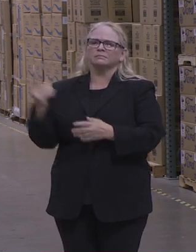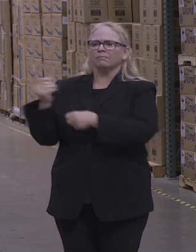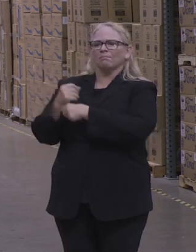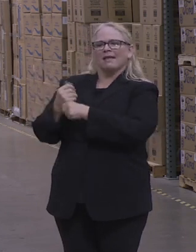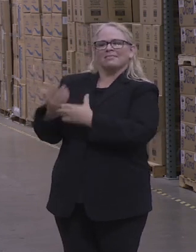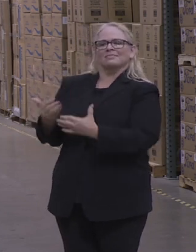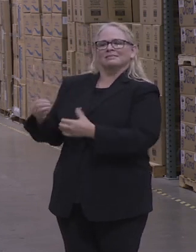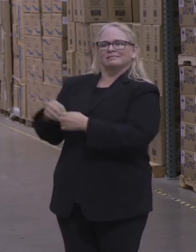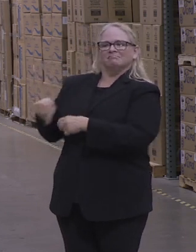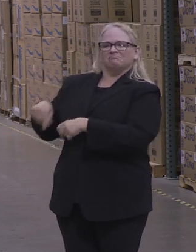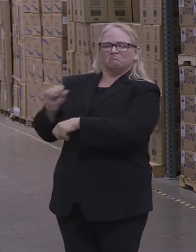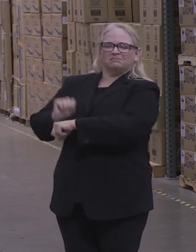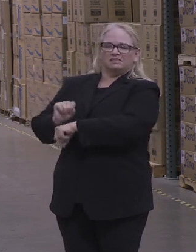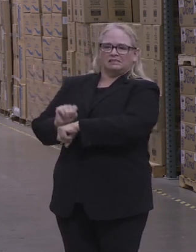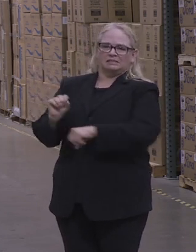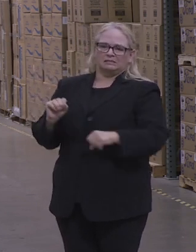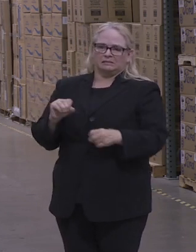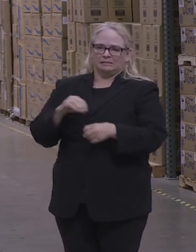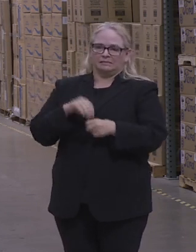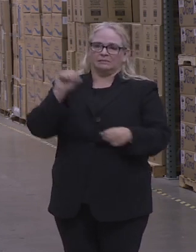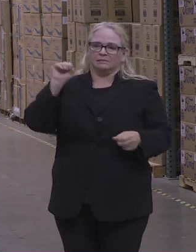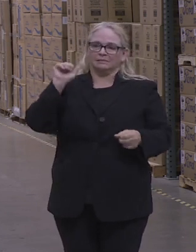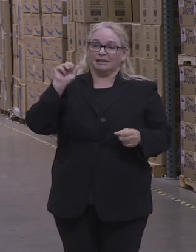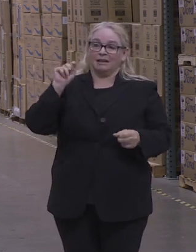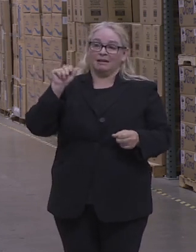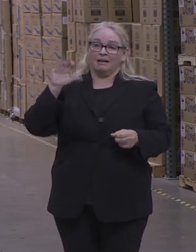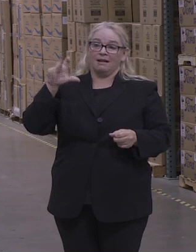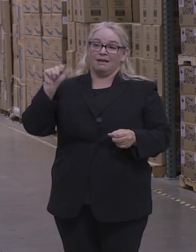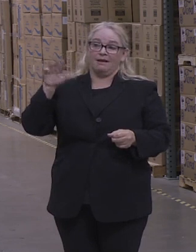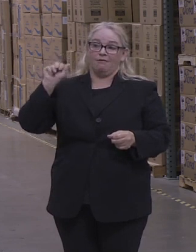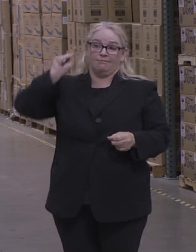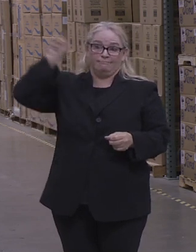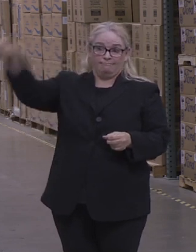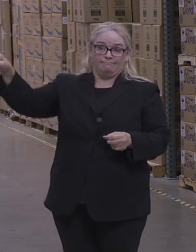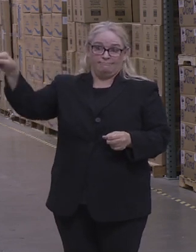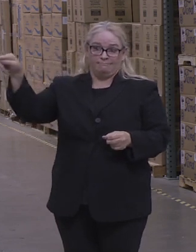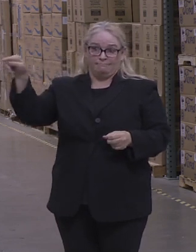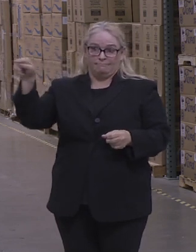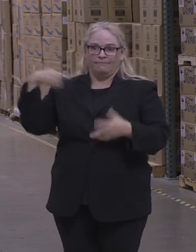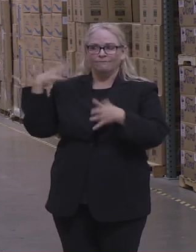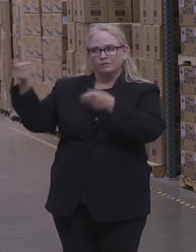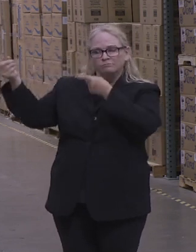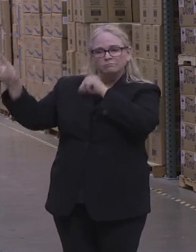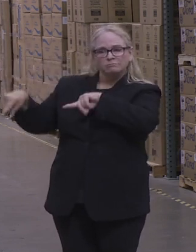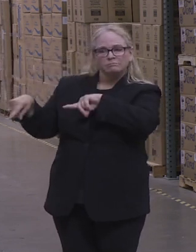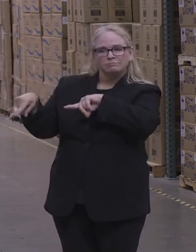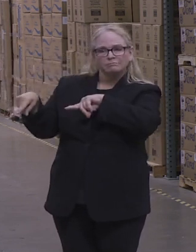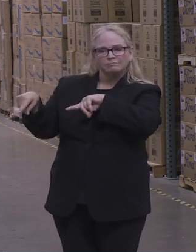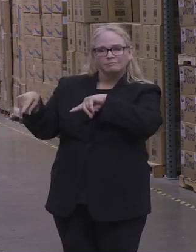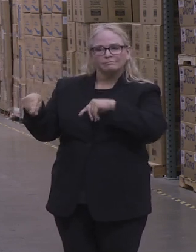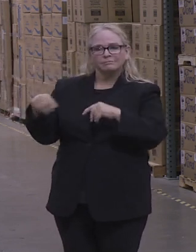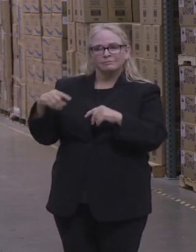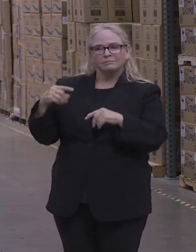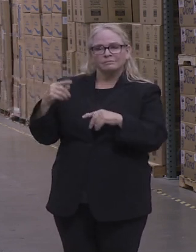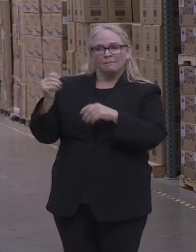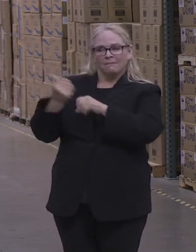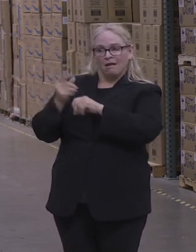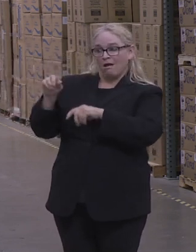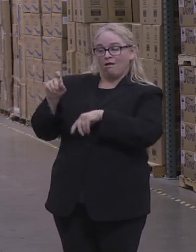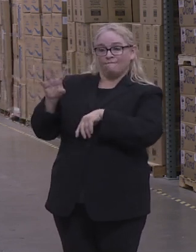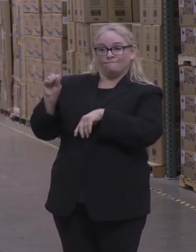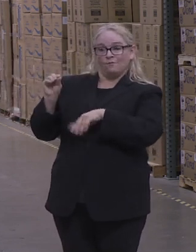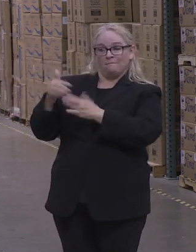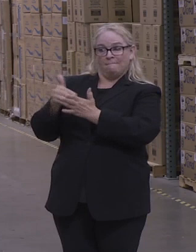were able to make a commitment to procure 40 million N95 masks. Those masks are coming